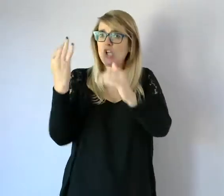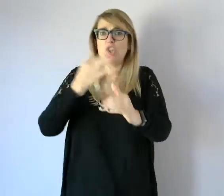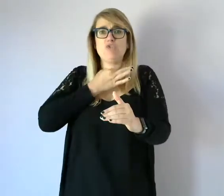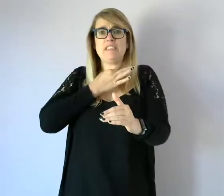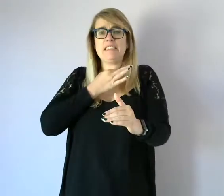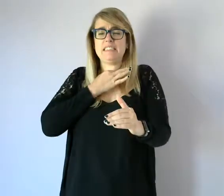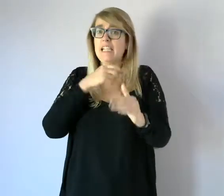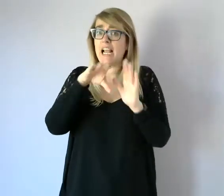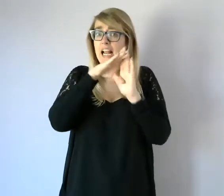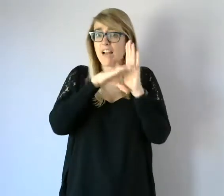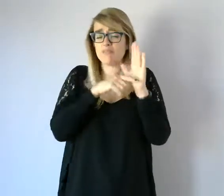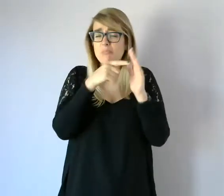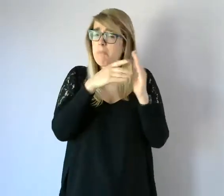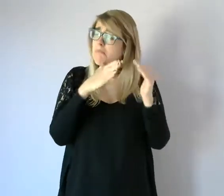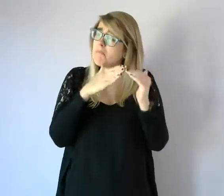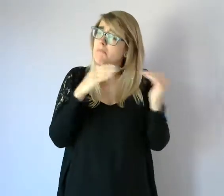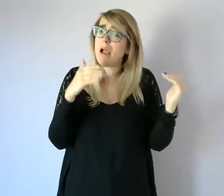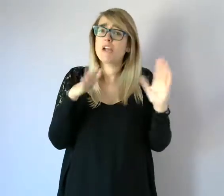as a safeguarding adult concern.